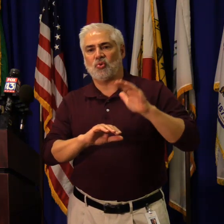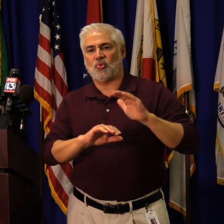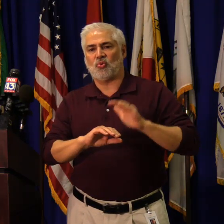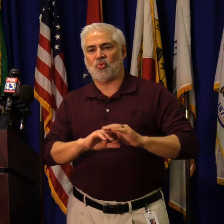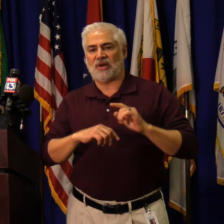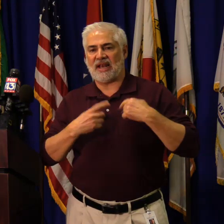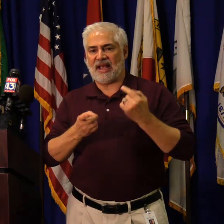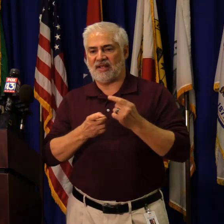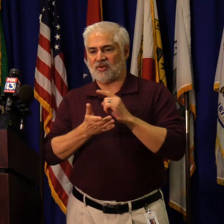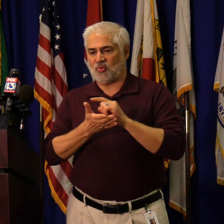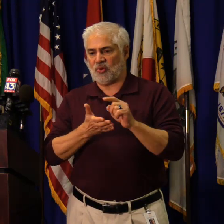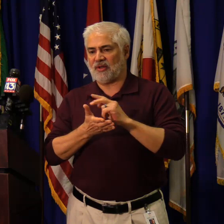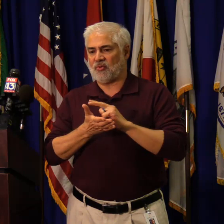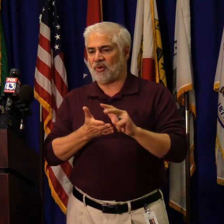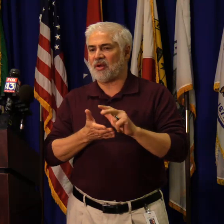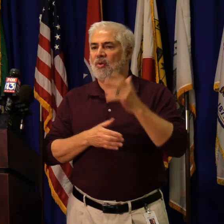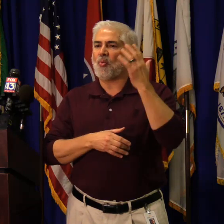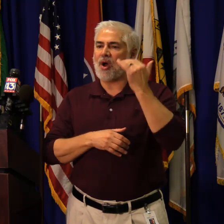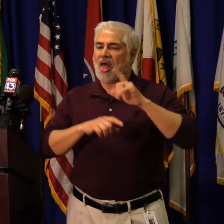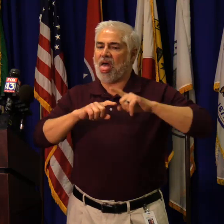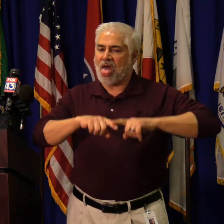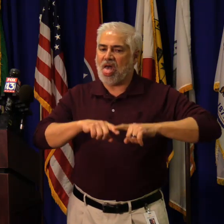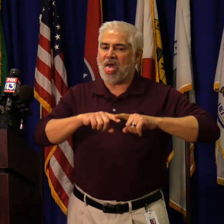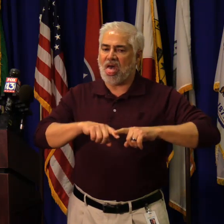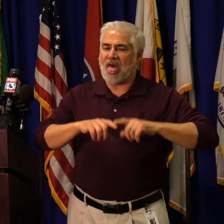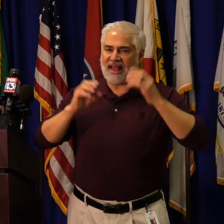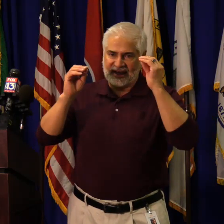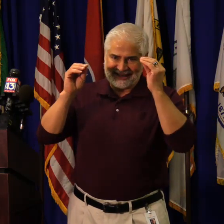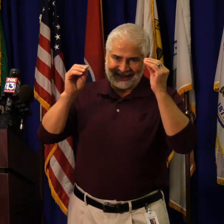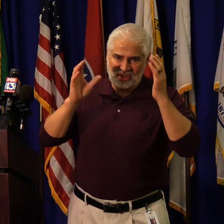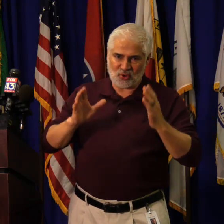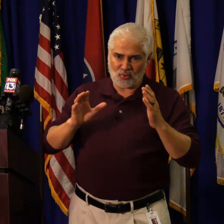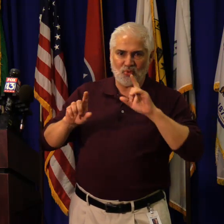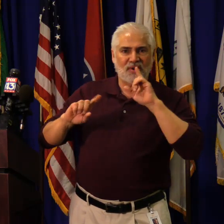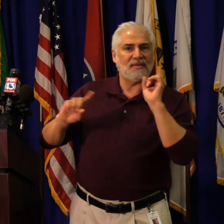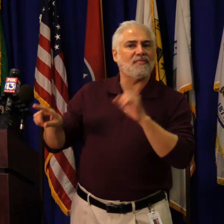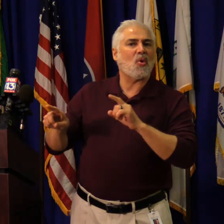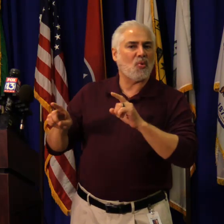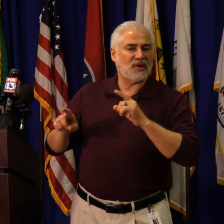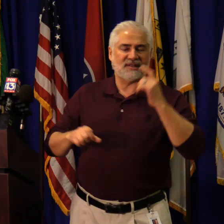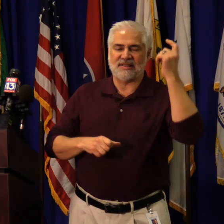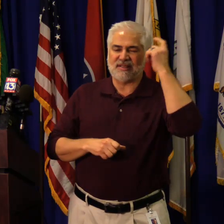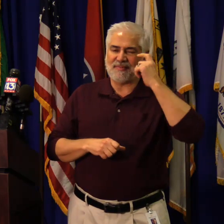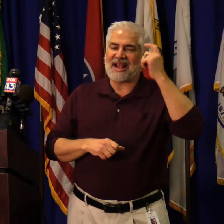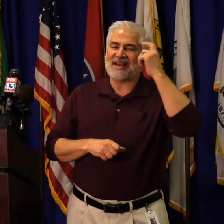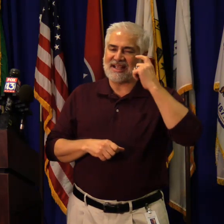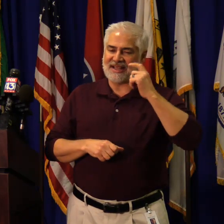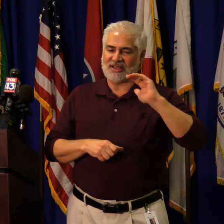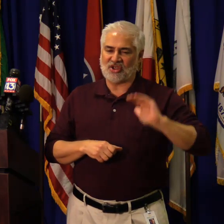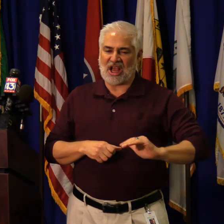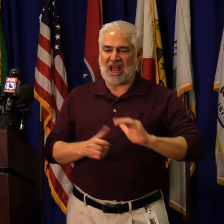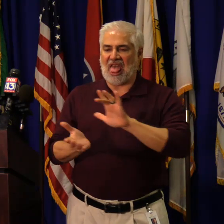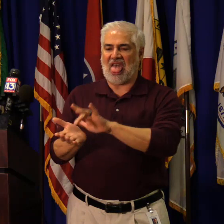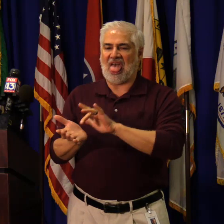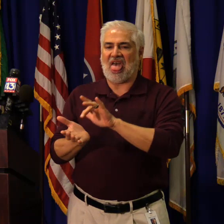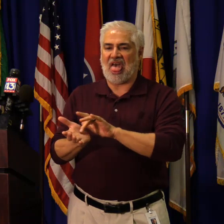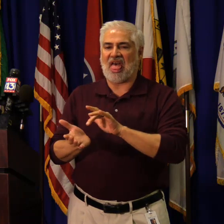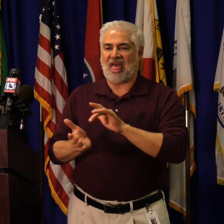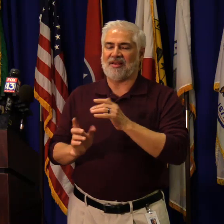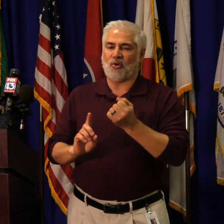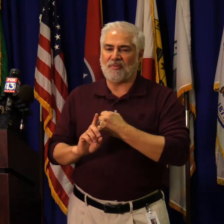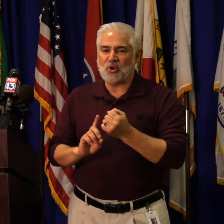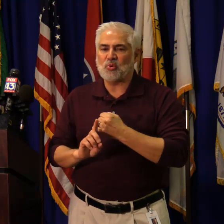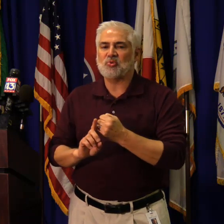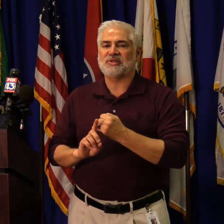over the last 3 weeks because they rely heavily on teachers to report suspected child abuse. The teachers are no